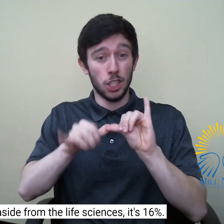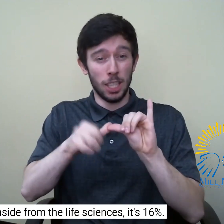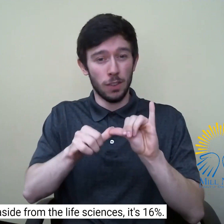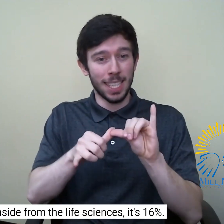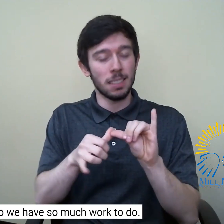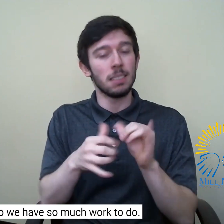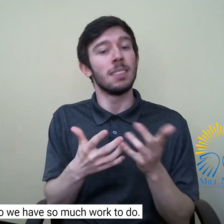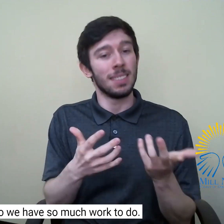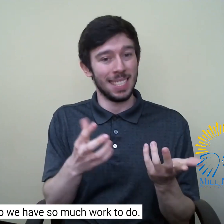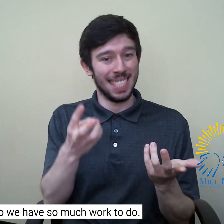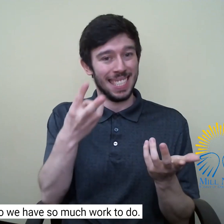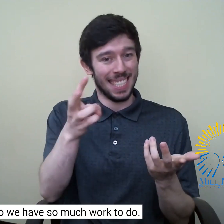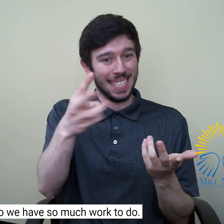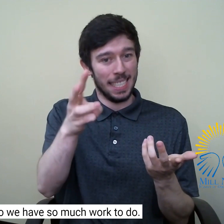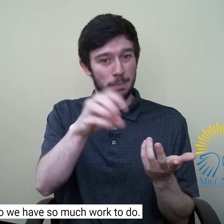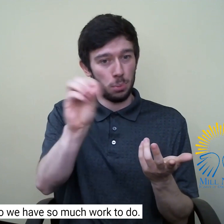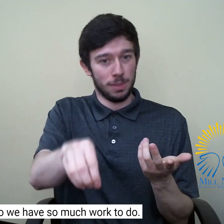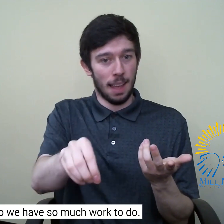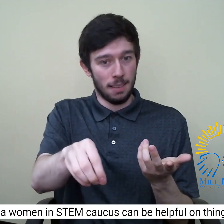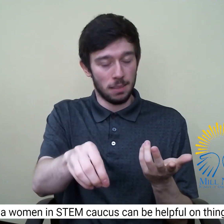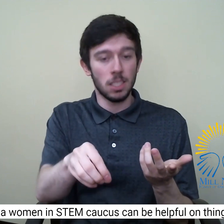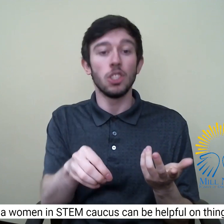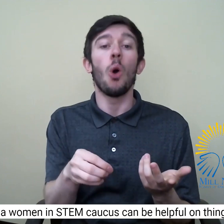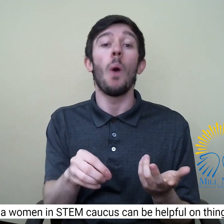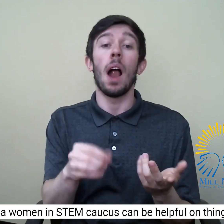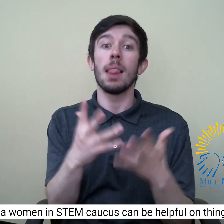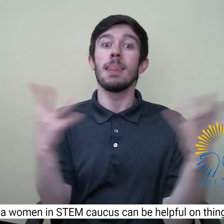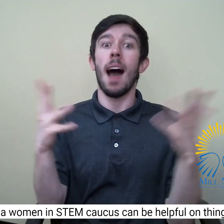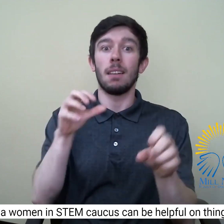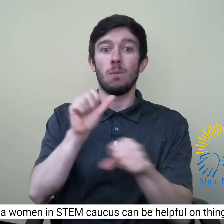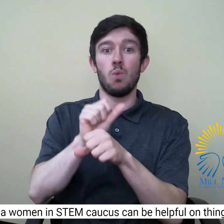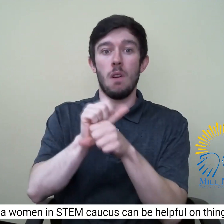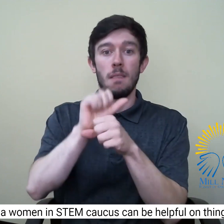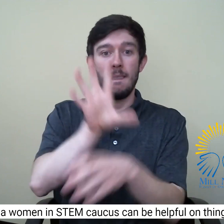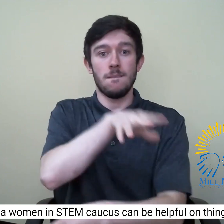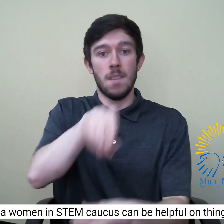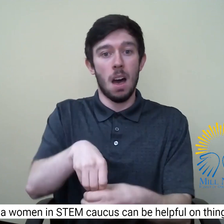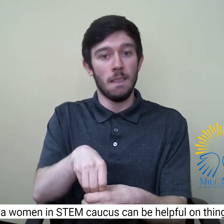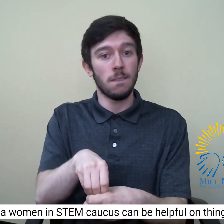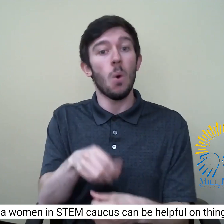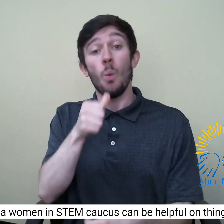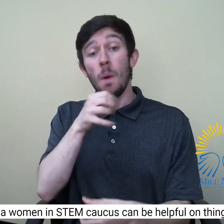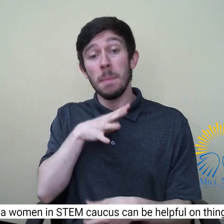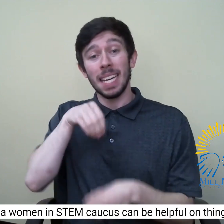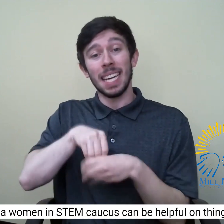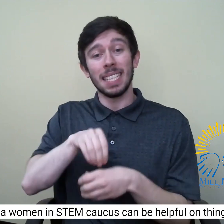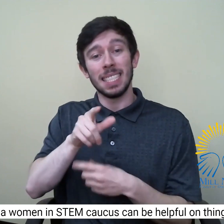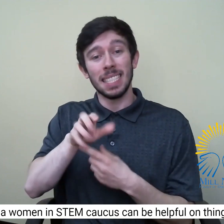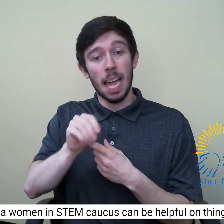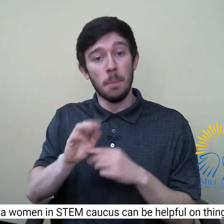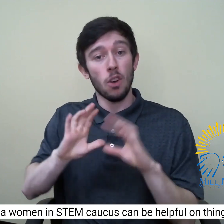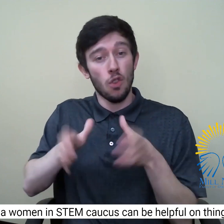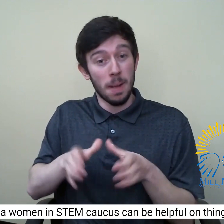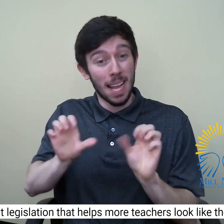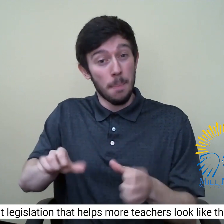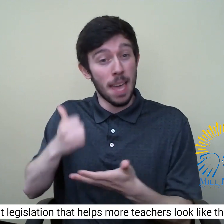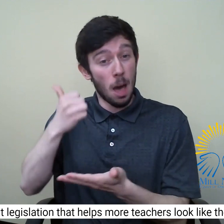16%. So we have so much work to do that something like a Women in STEM caucus can be helpful on things like, as we talked